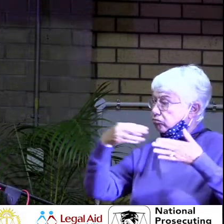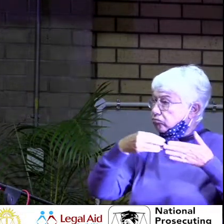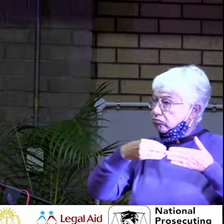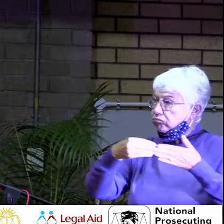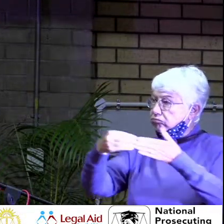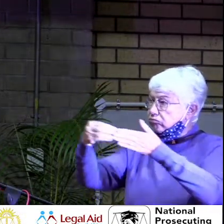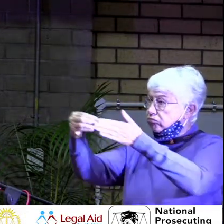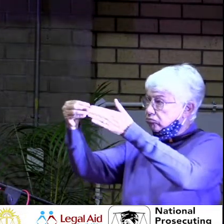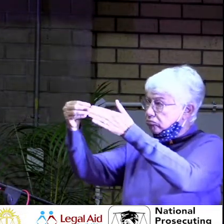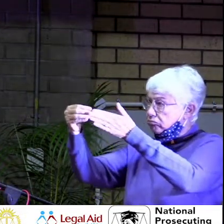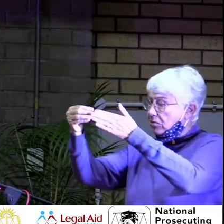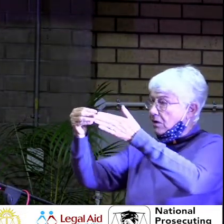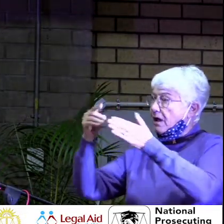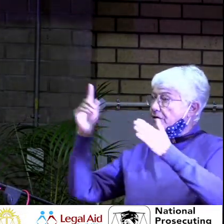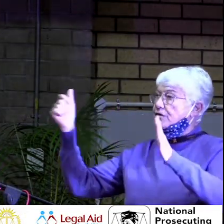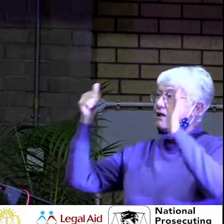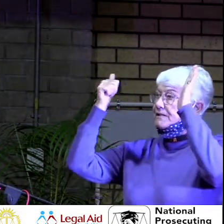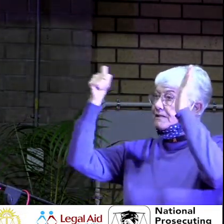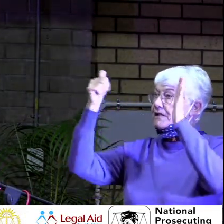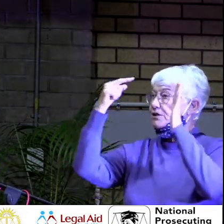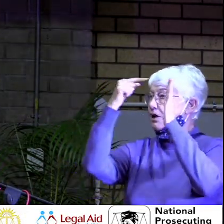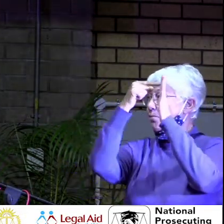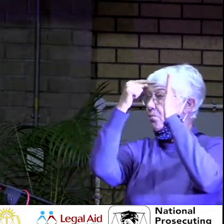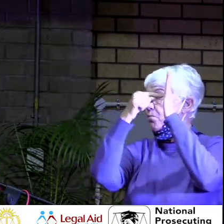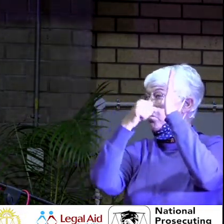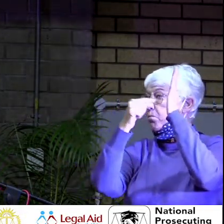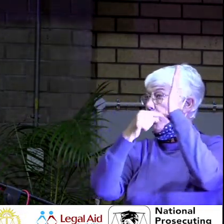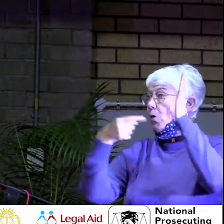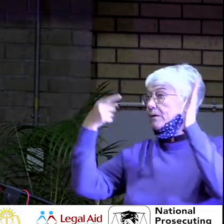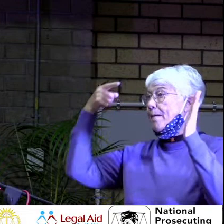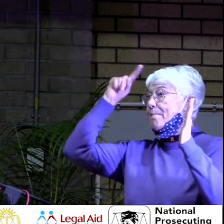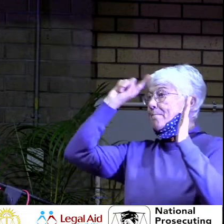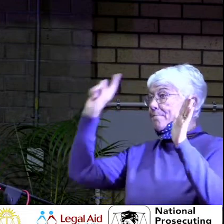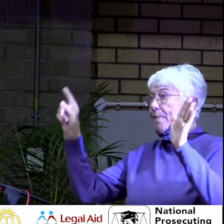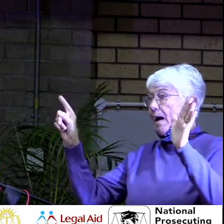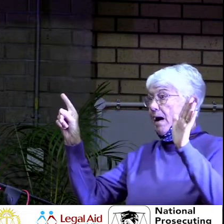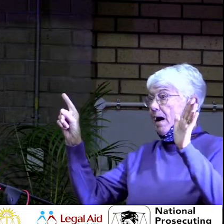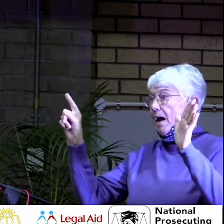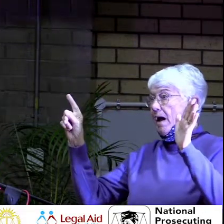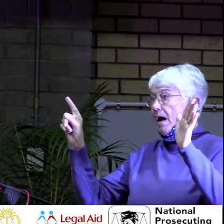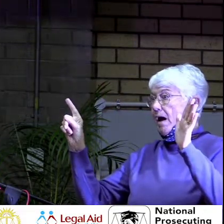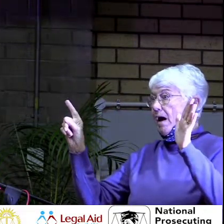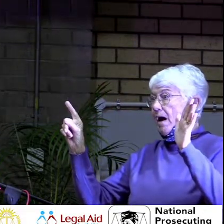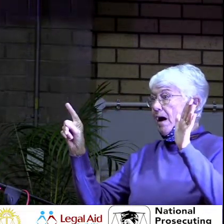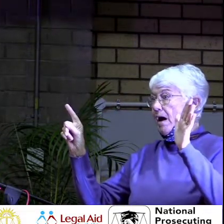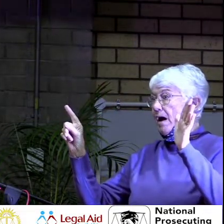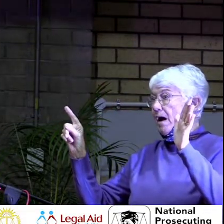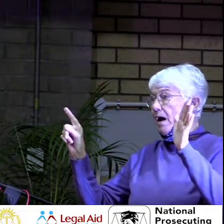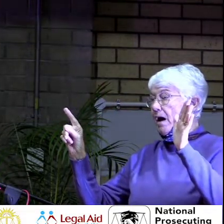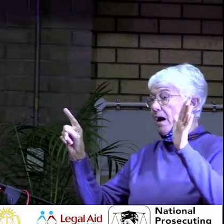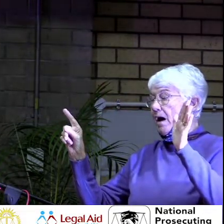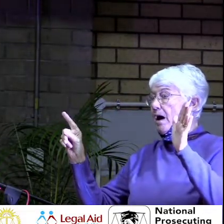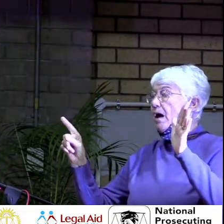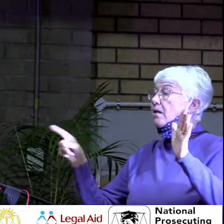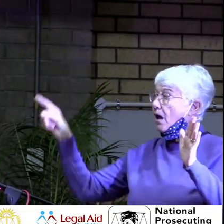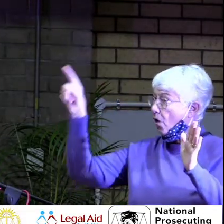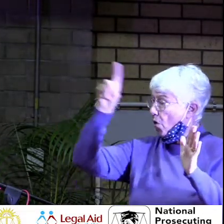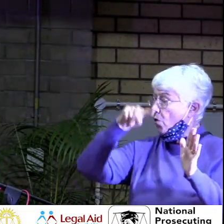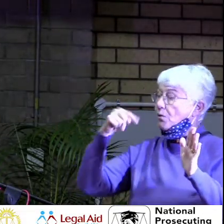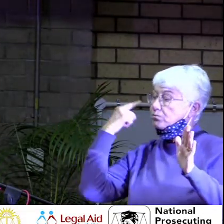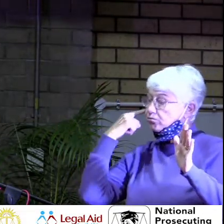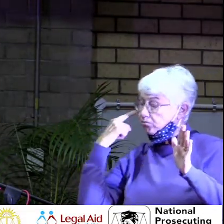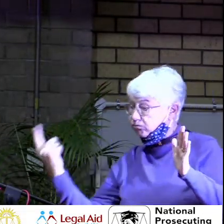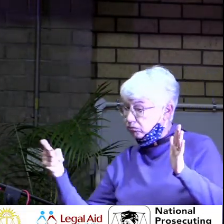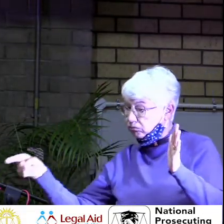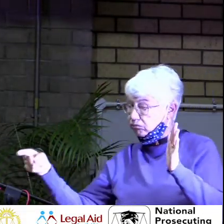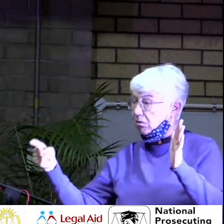ministerial 6-point plan. So it means that we all will have to comply to the 6-point plan. The